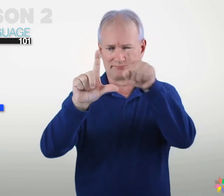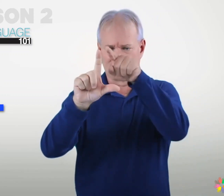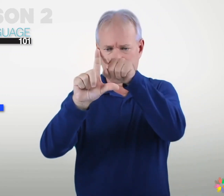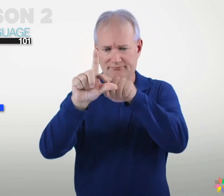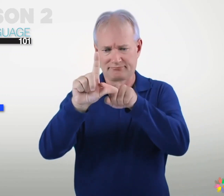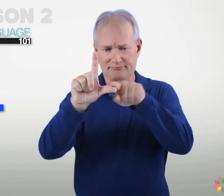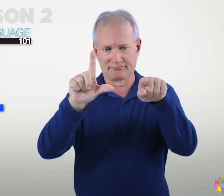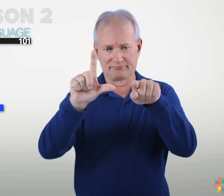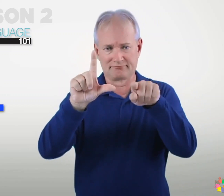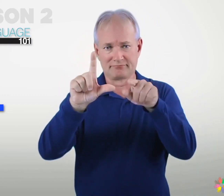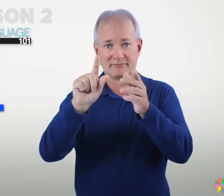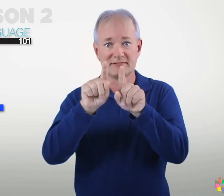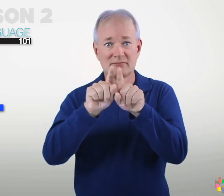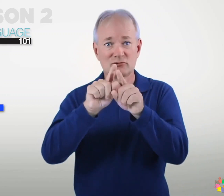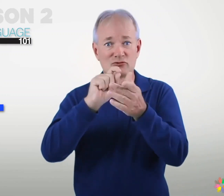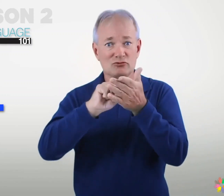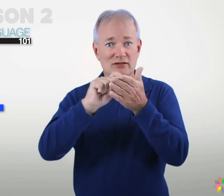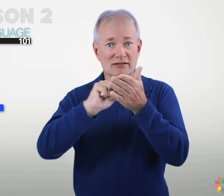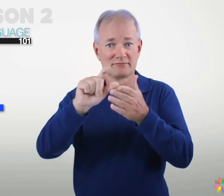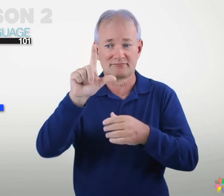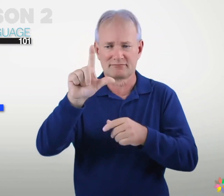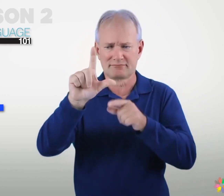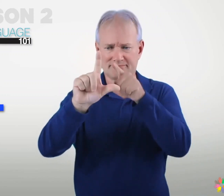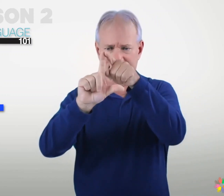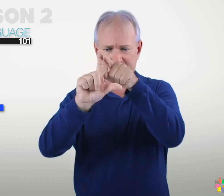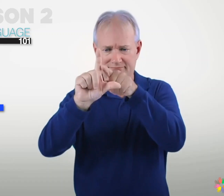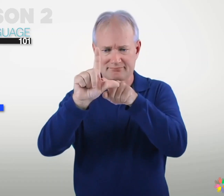L. Again, it looks just like how you write it.